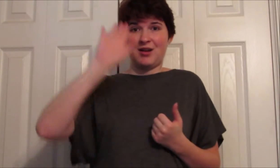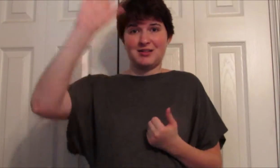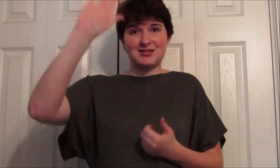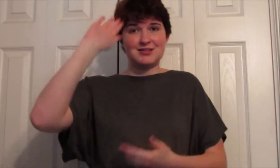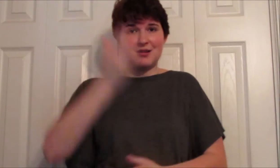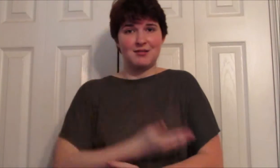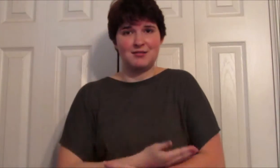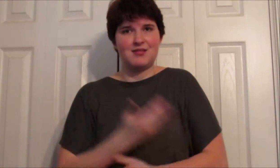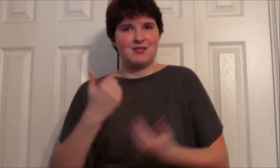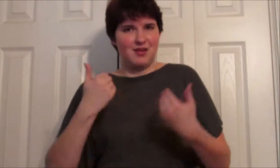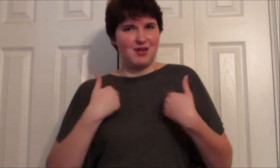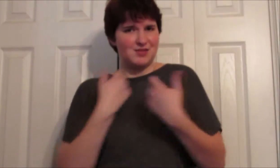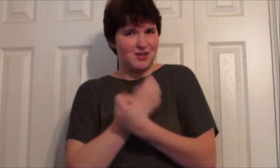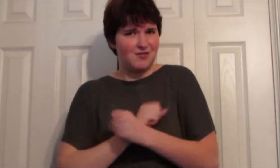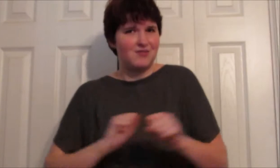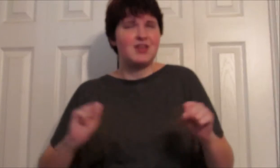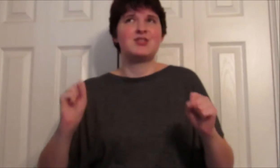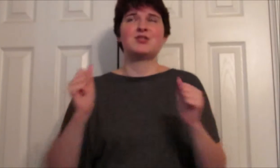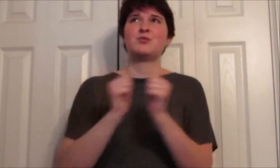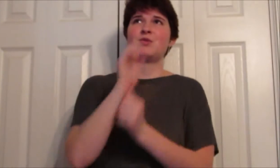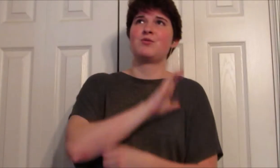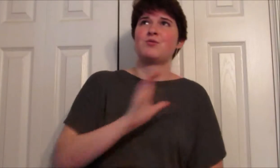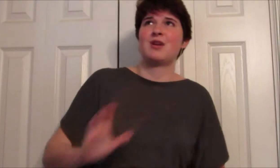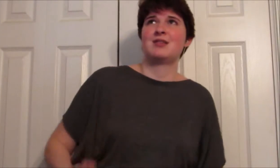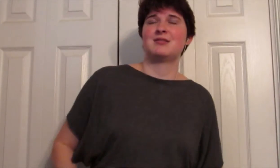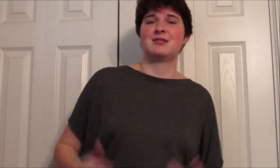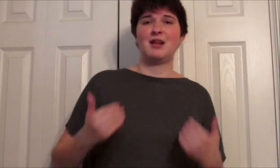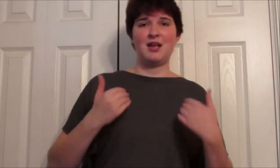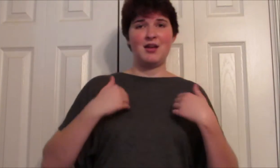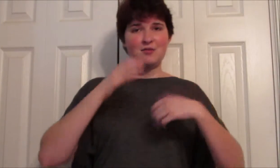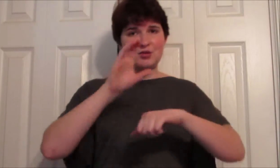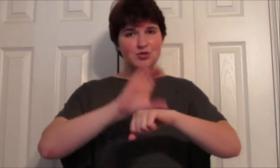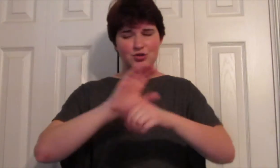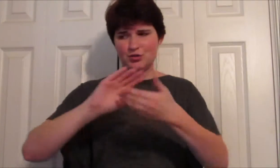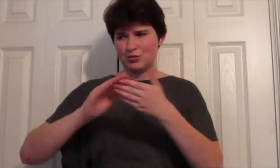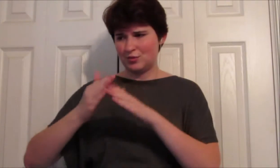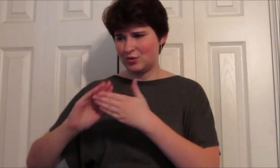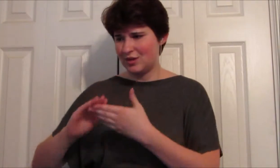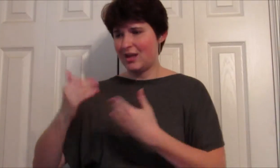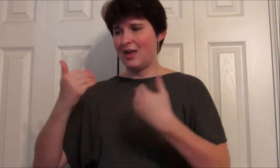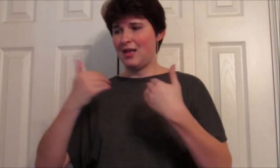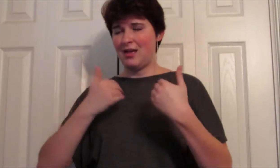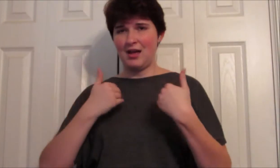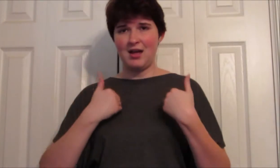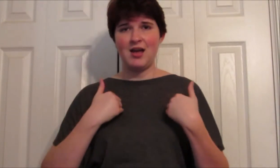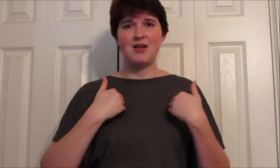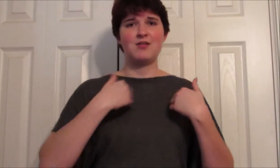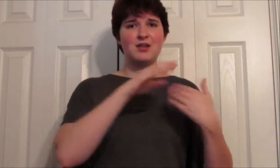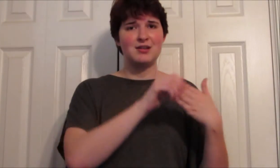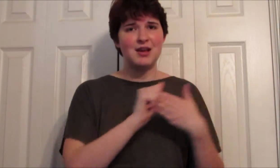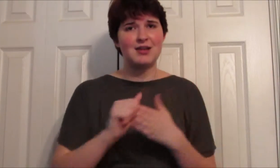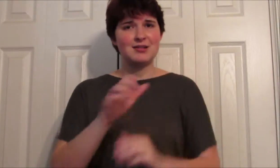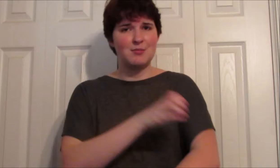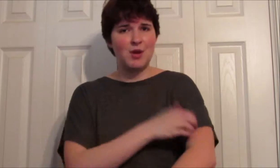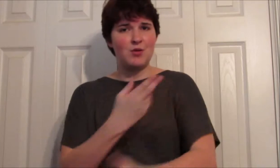that I have salvation through Christ, that I have the community of the church, that I have guidance and power through the Holy Spirit. I'm saying that's not